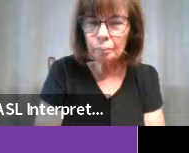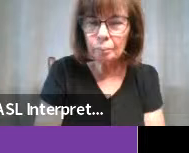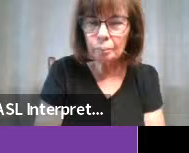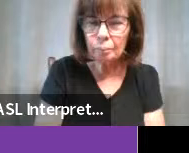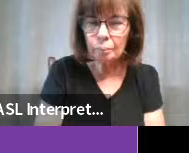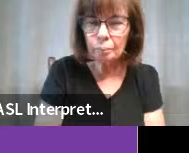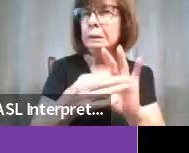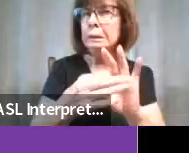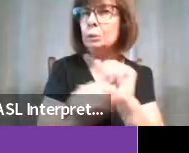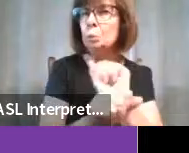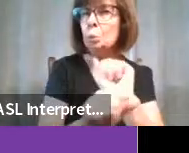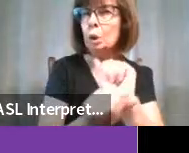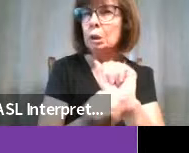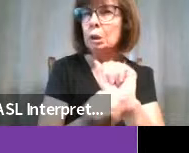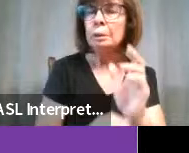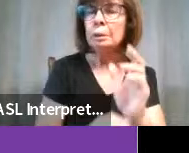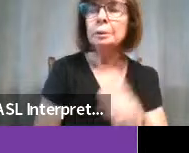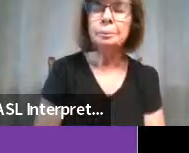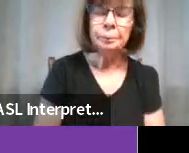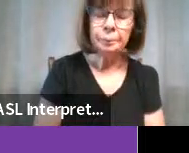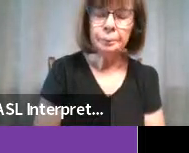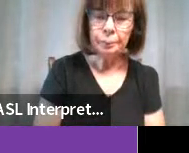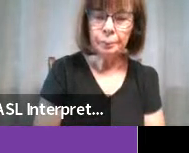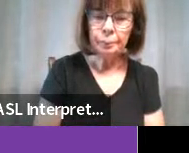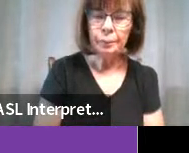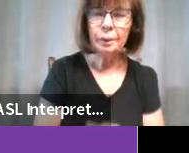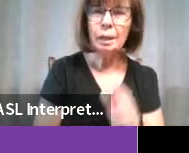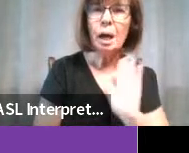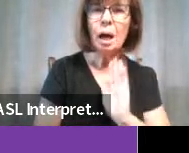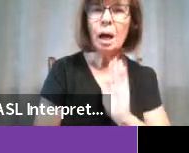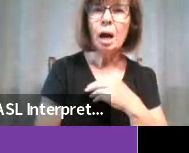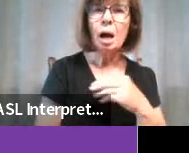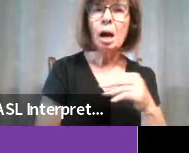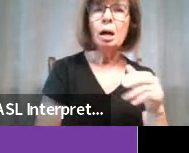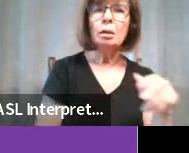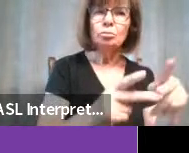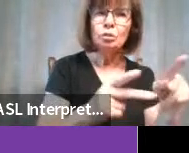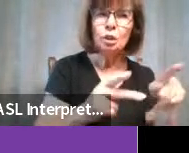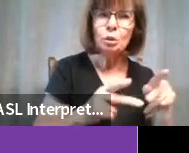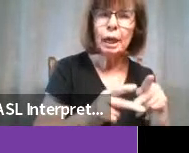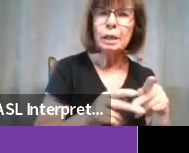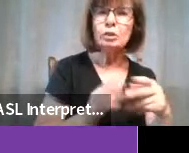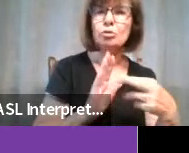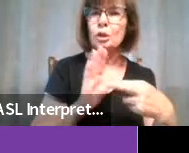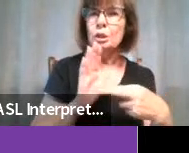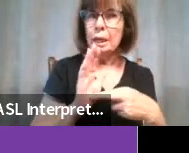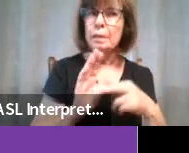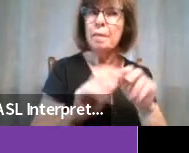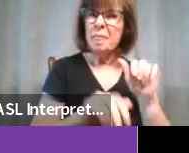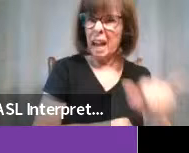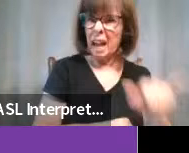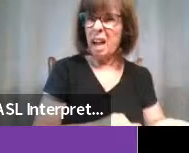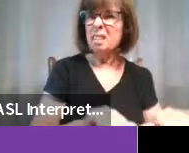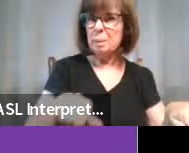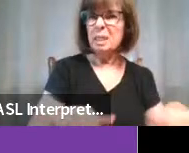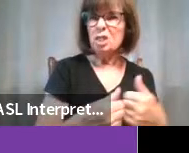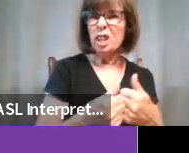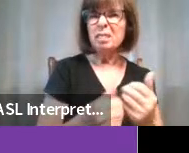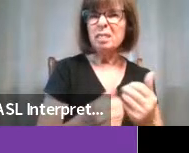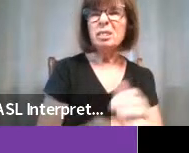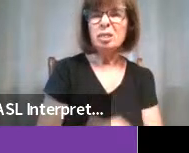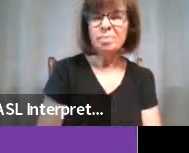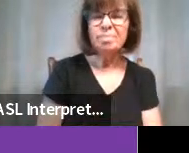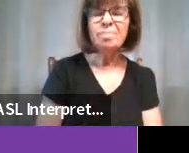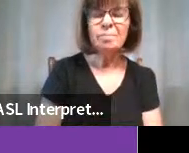Once again, also our location and registration, all that also have been a little bit of a challenge, and we've received